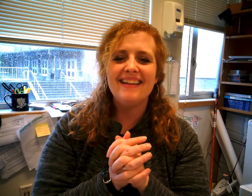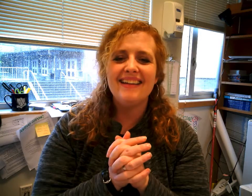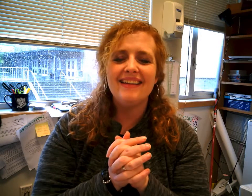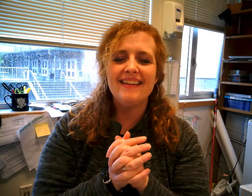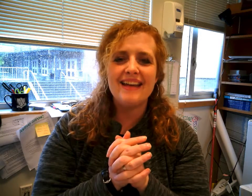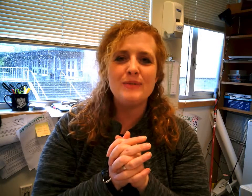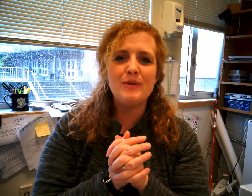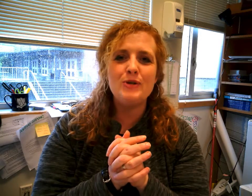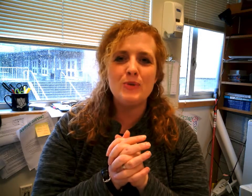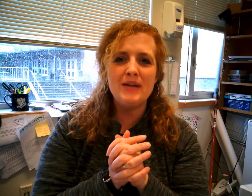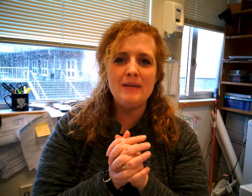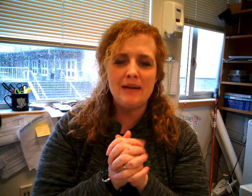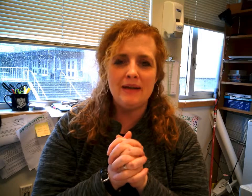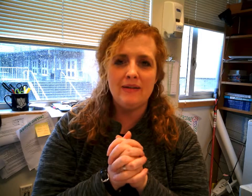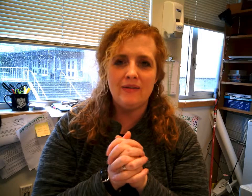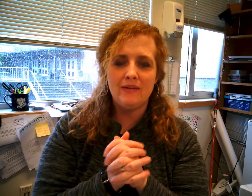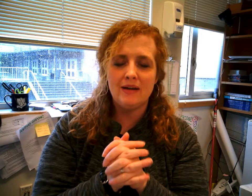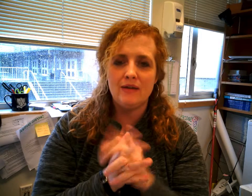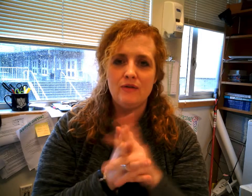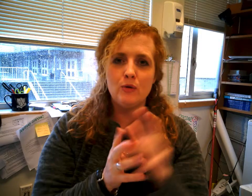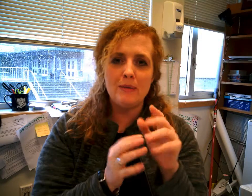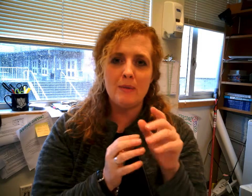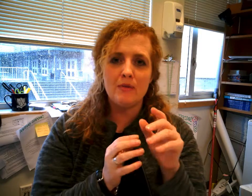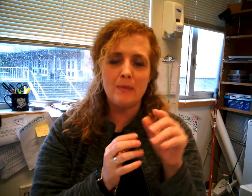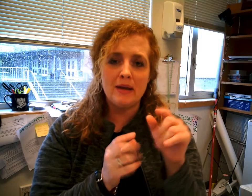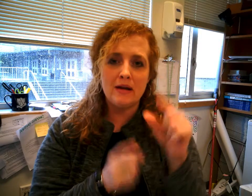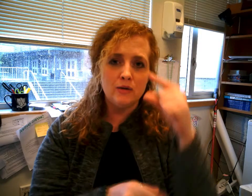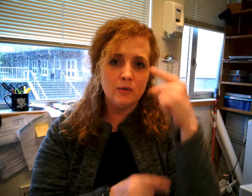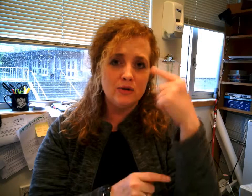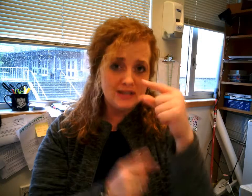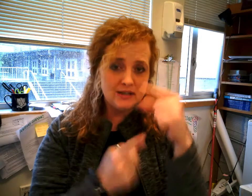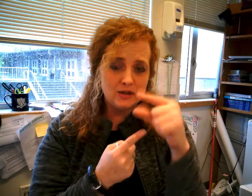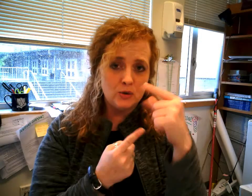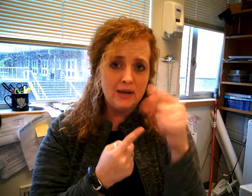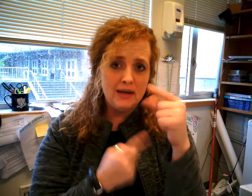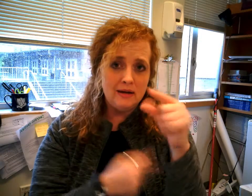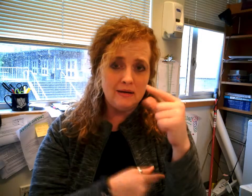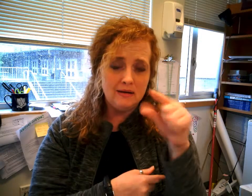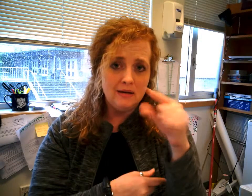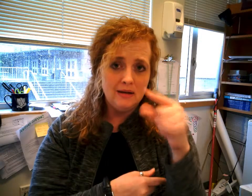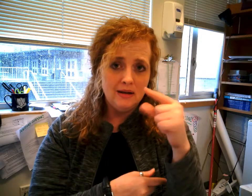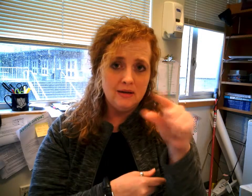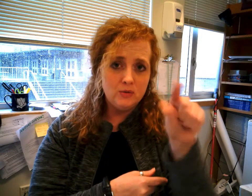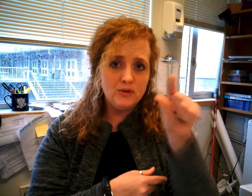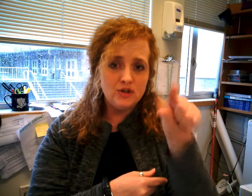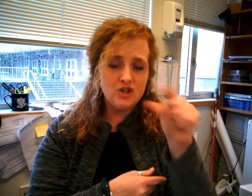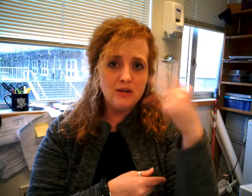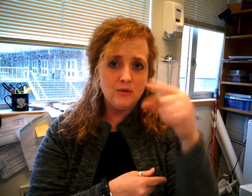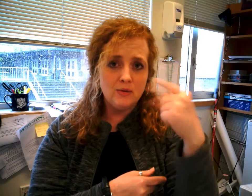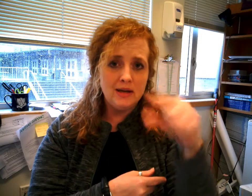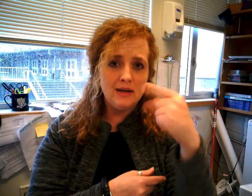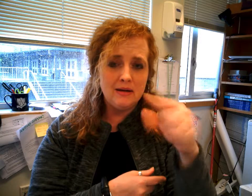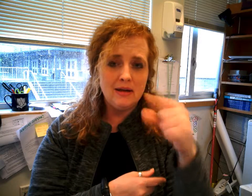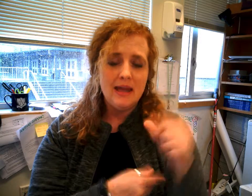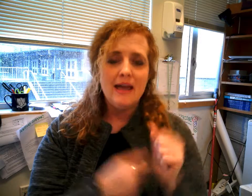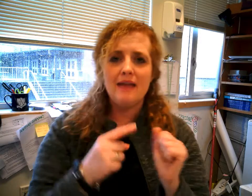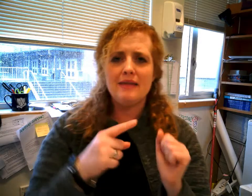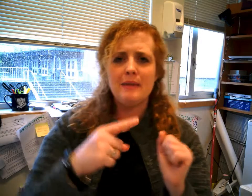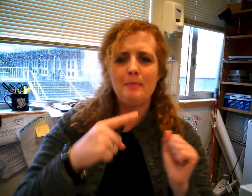The next one is green beans. If you remember from the color words, this is green with a G, green. And then